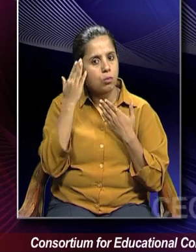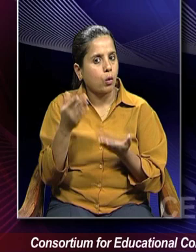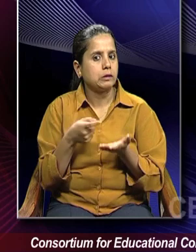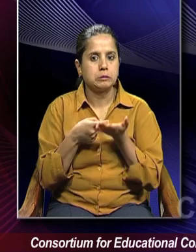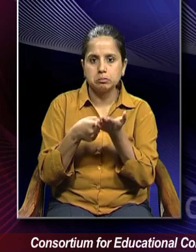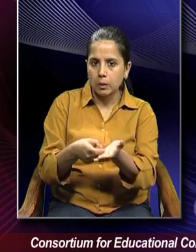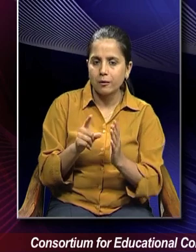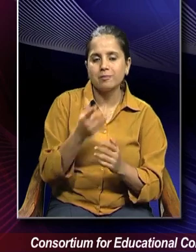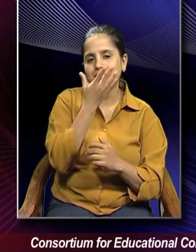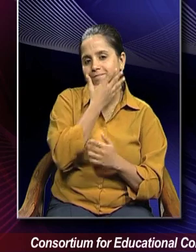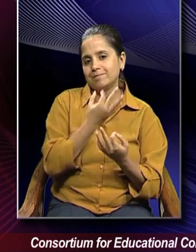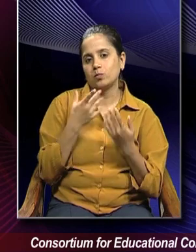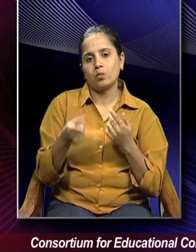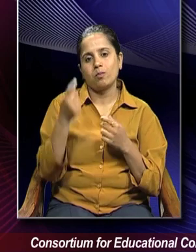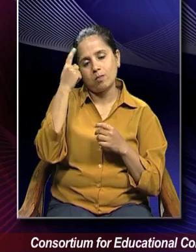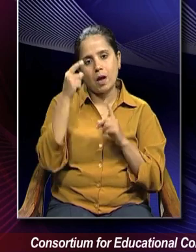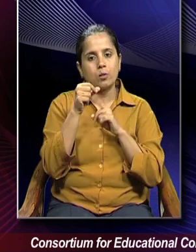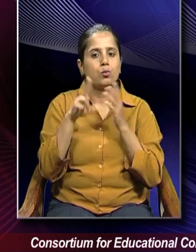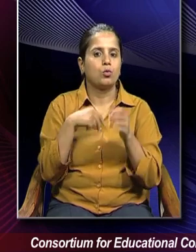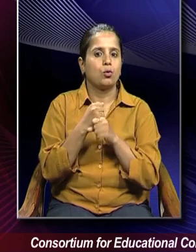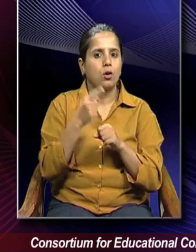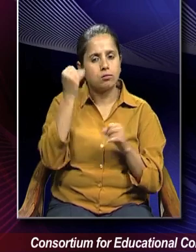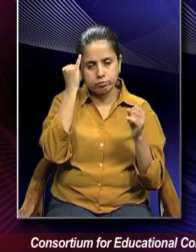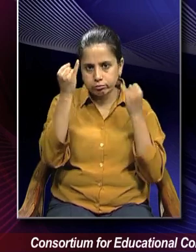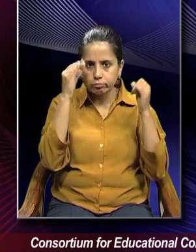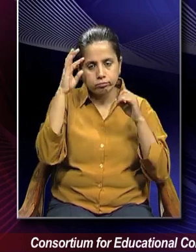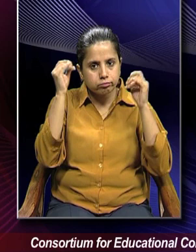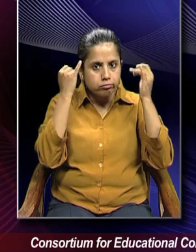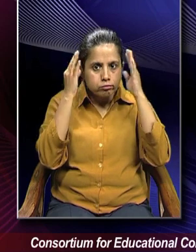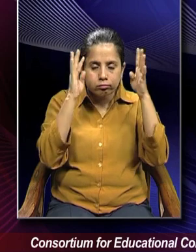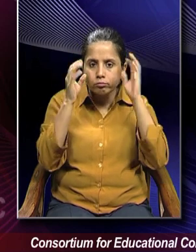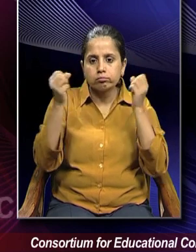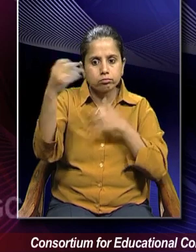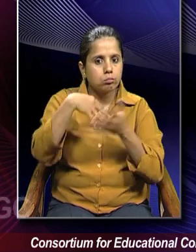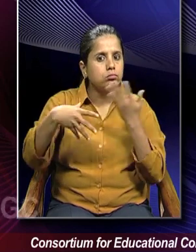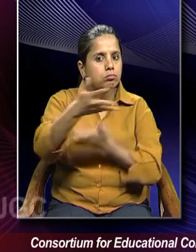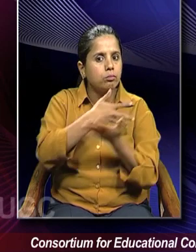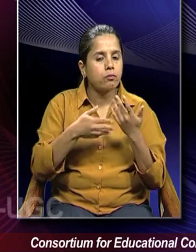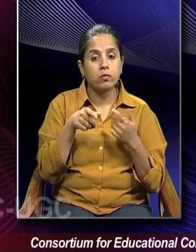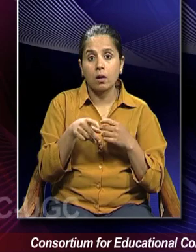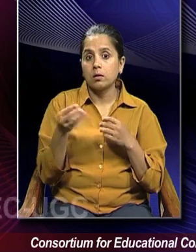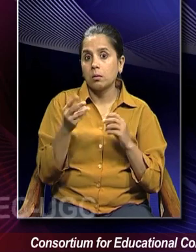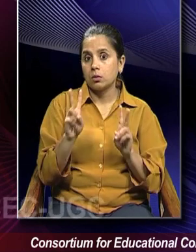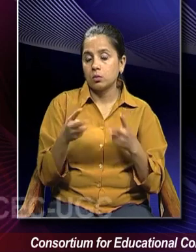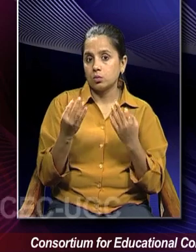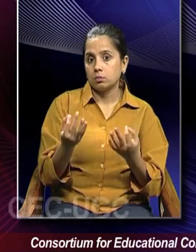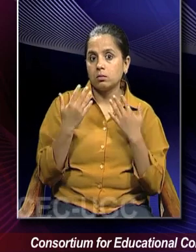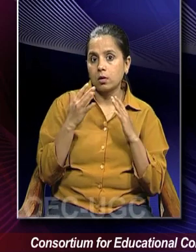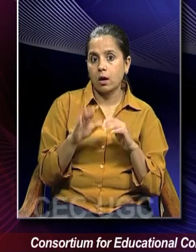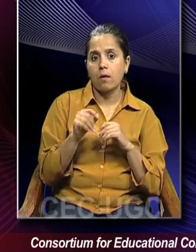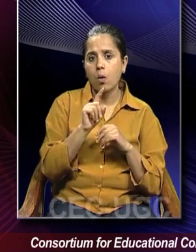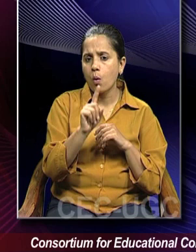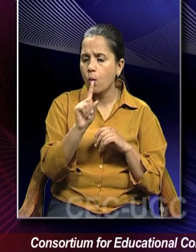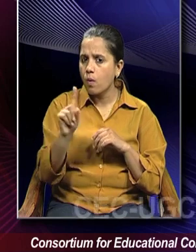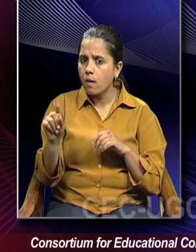is the beauty of mind pooling. There are many creative solutions which are actually unique in itself. Each one is unique